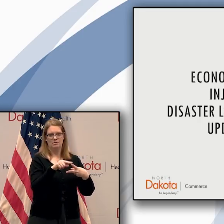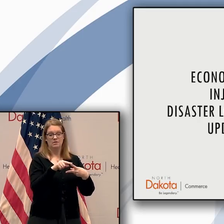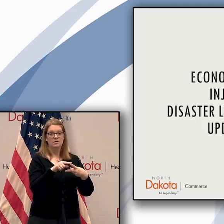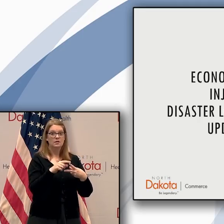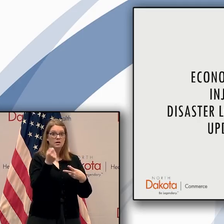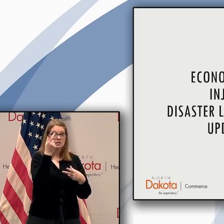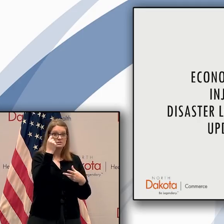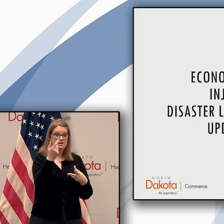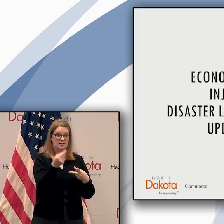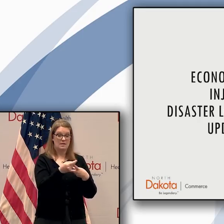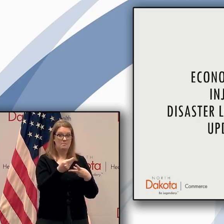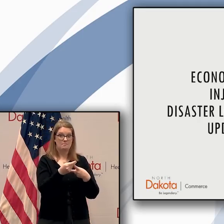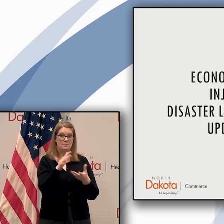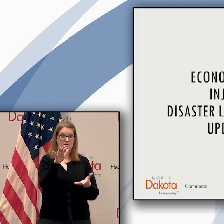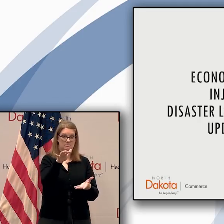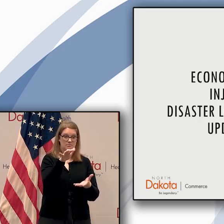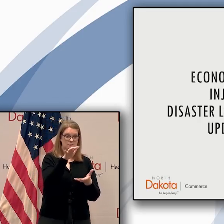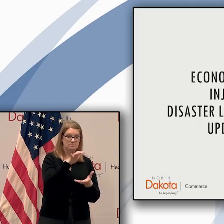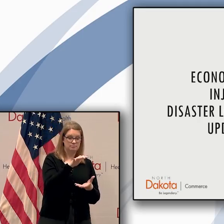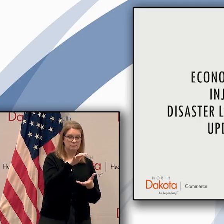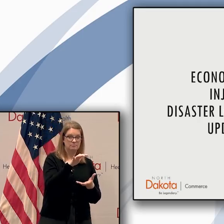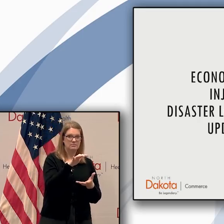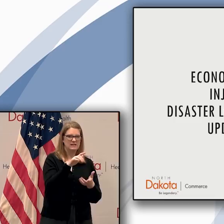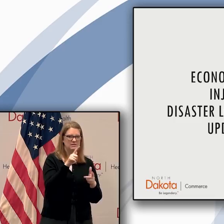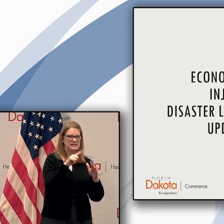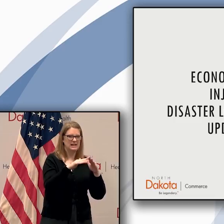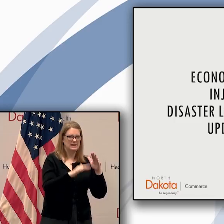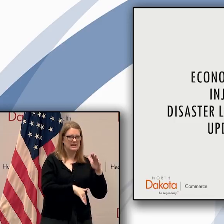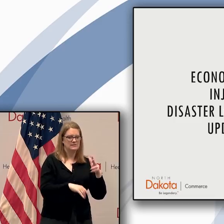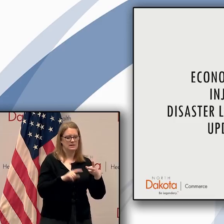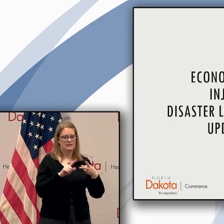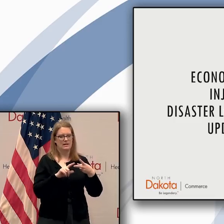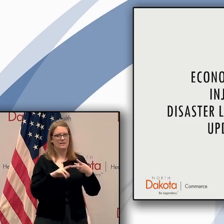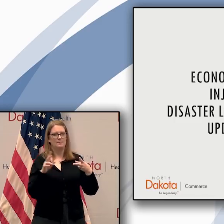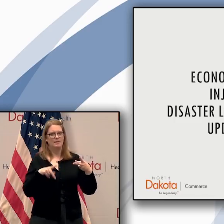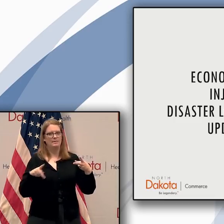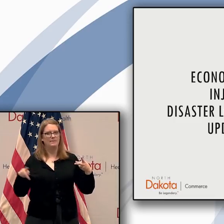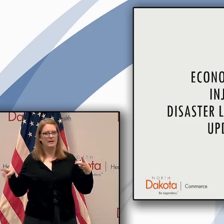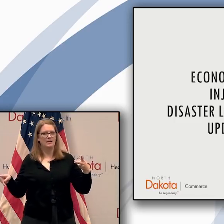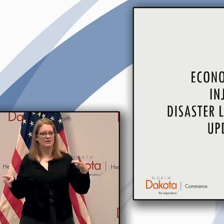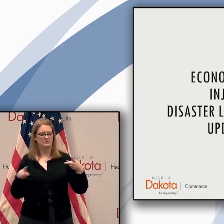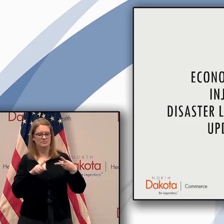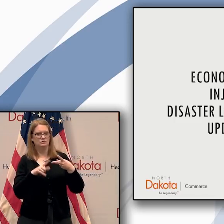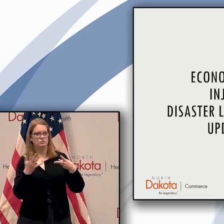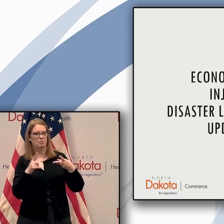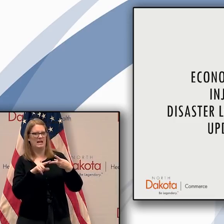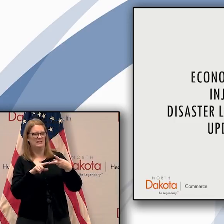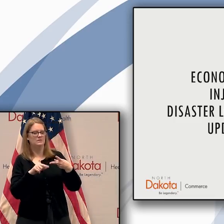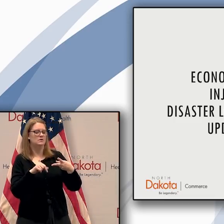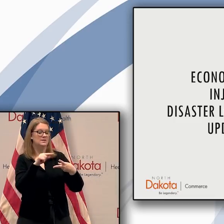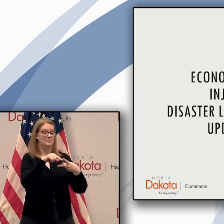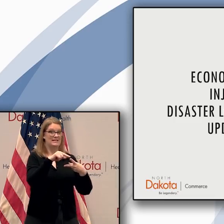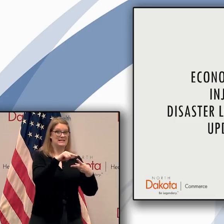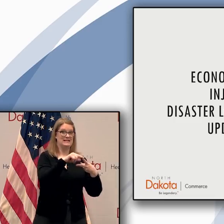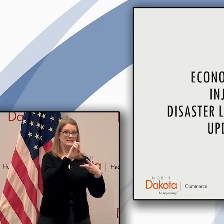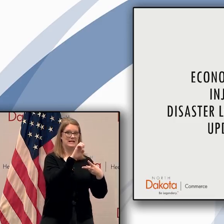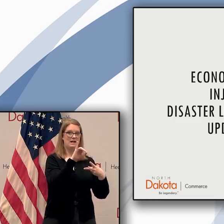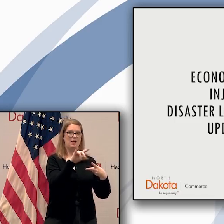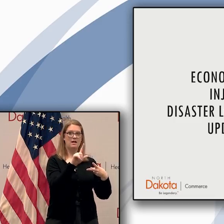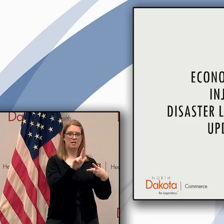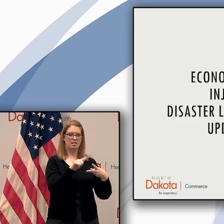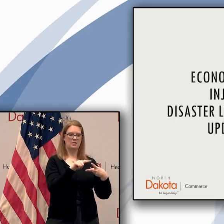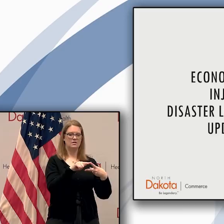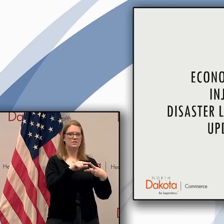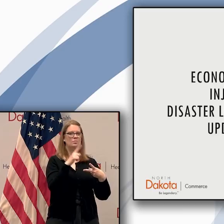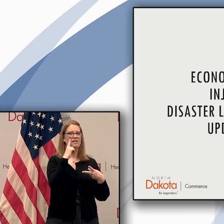was significantly smaller than the PPP, the Paycheck Protection Program, which we'll talk about in a moment, we would expect it to be